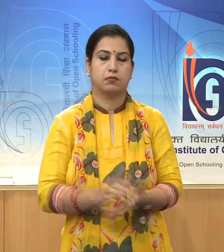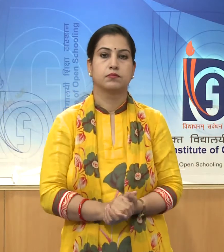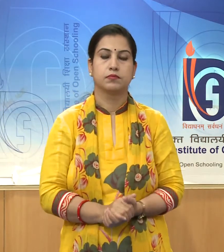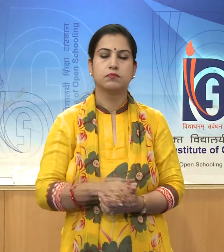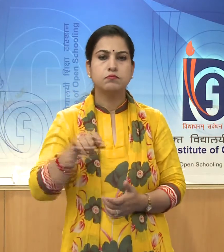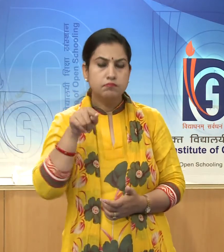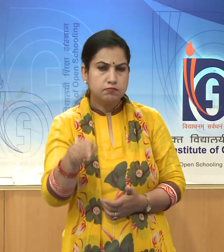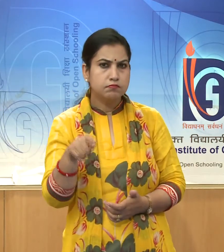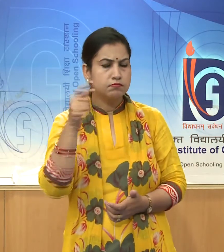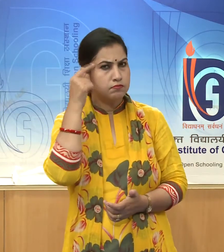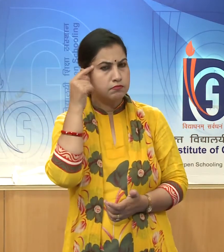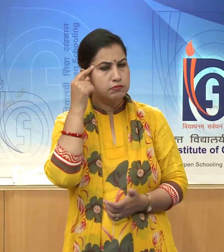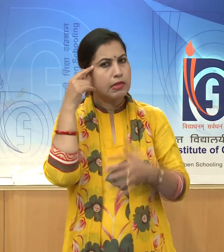He tends to turn